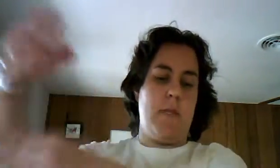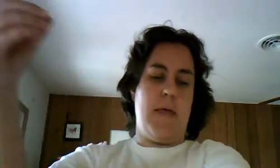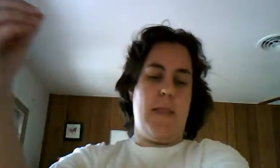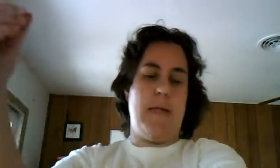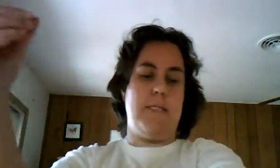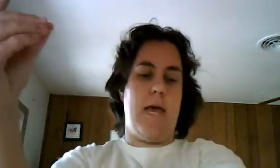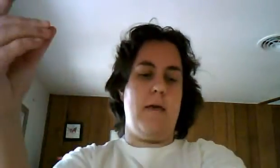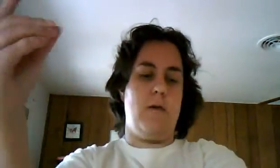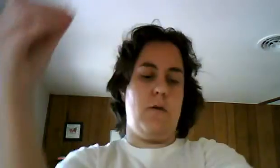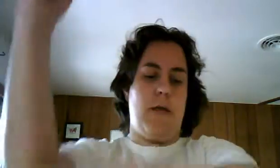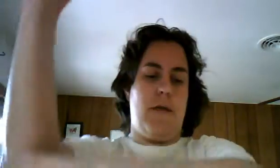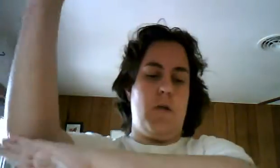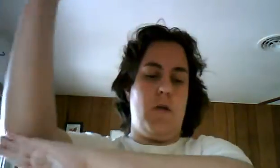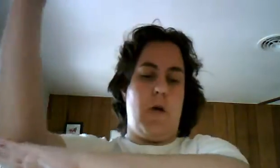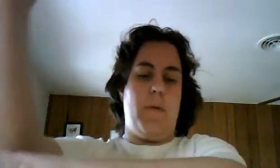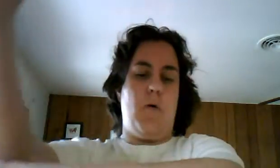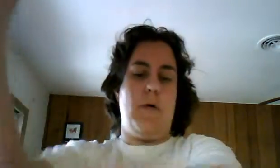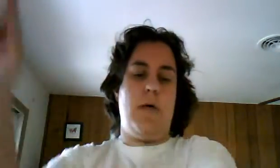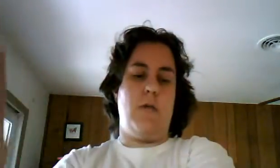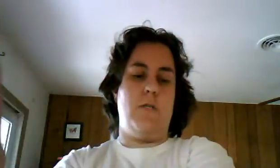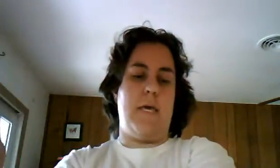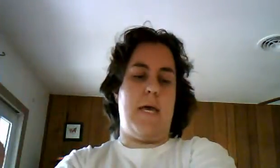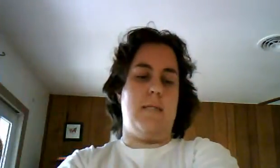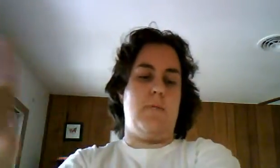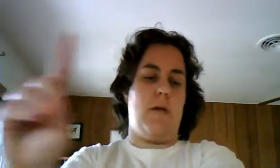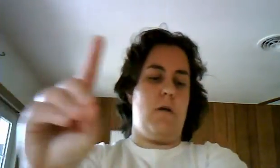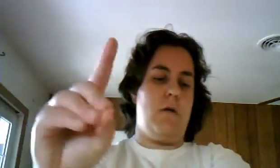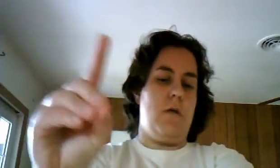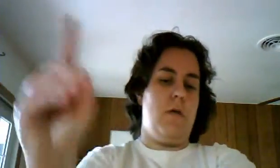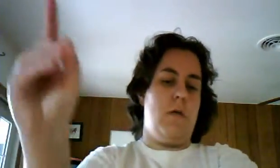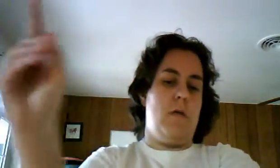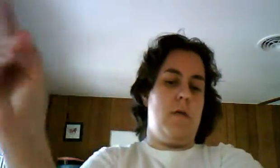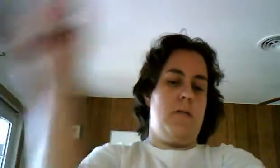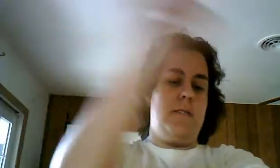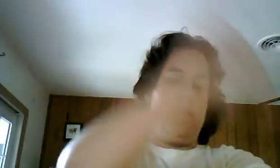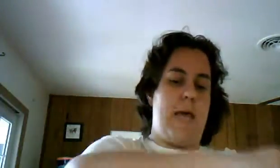And then day, you're gonna have it on your elbow, in your D hand right here. Day.